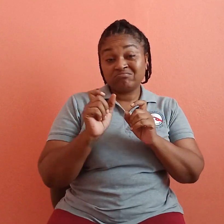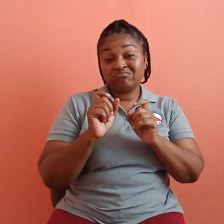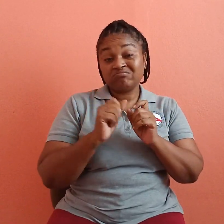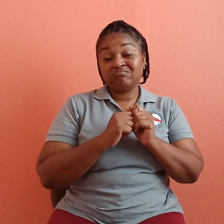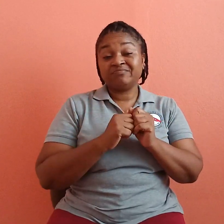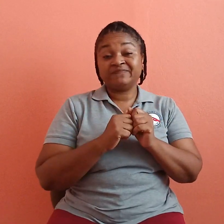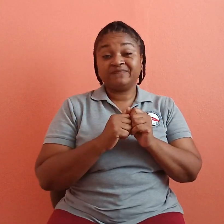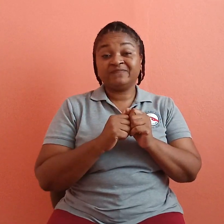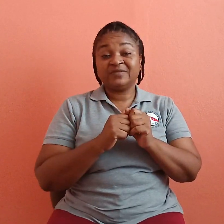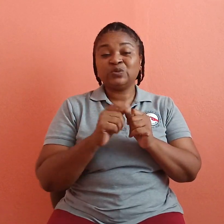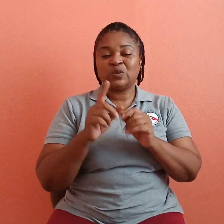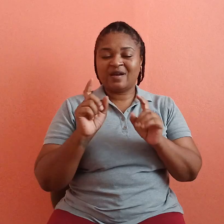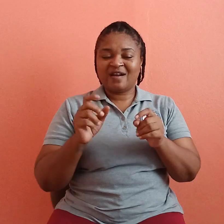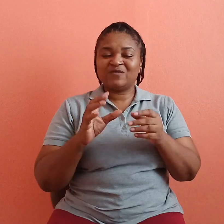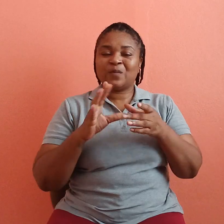You would mention it there.